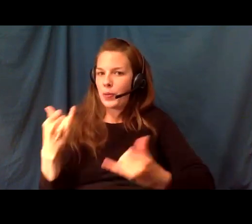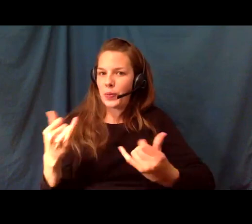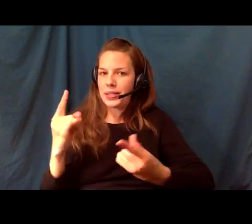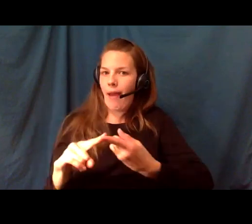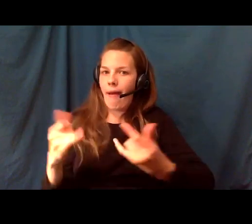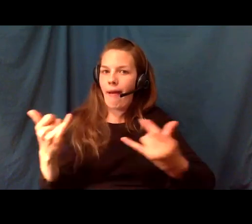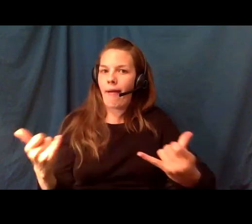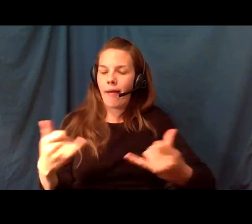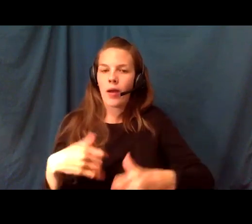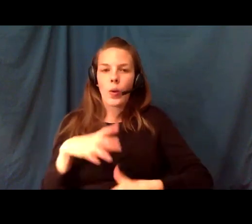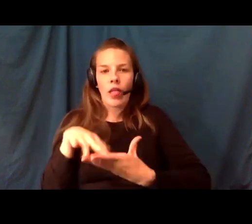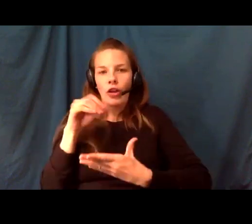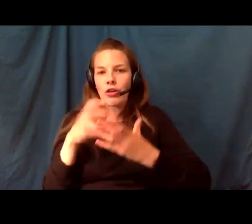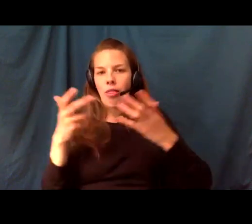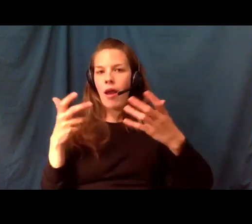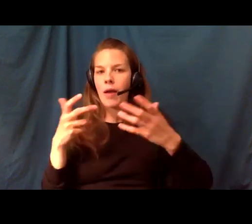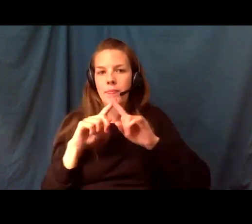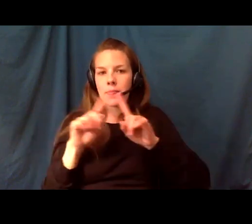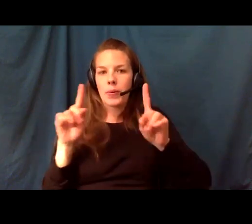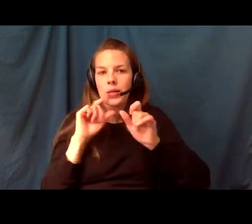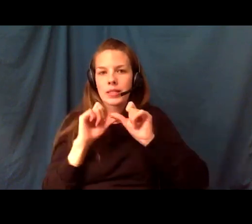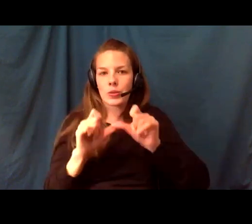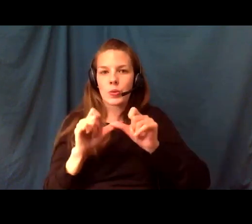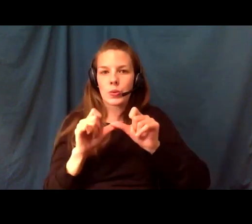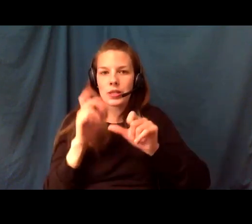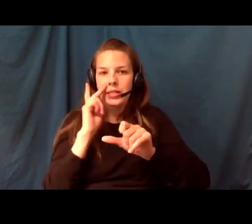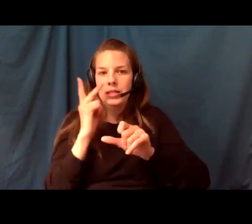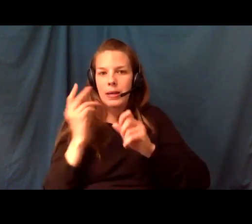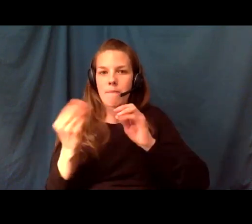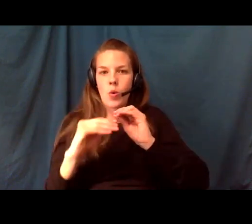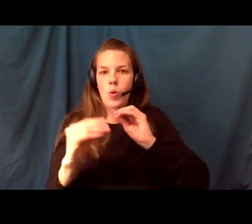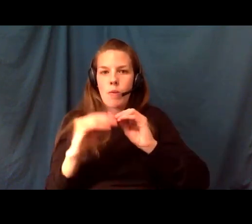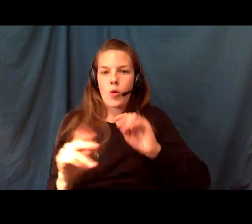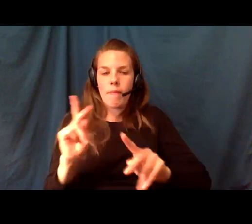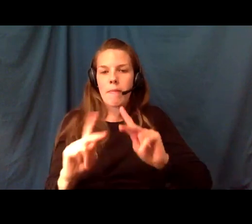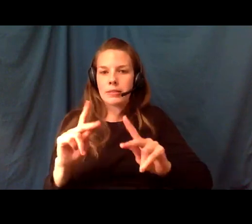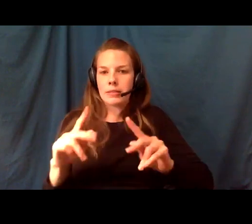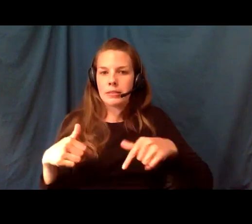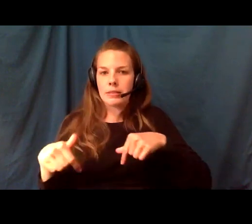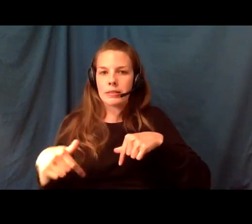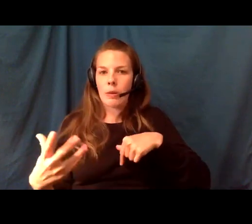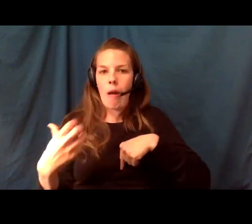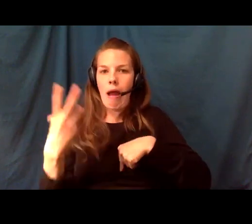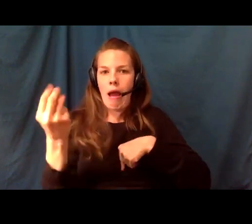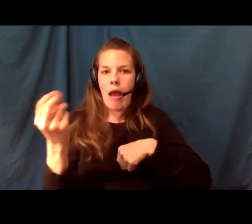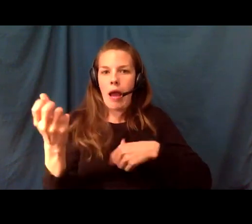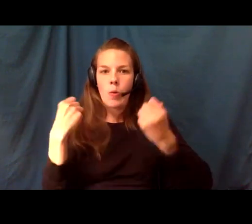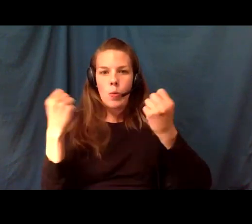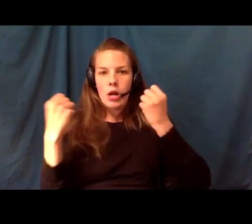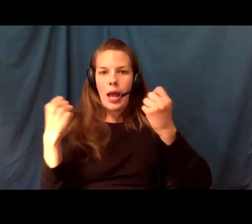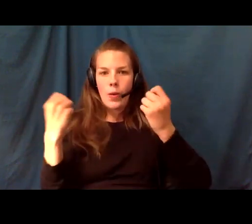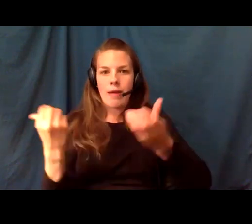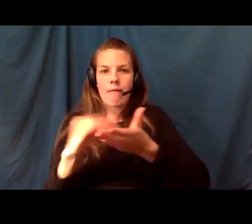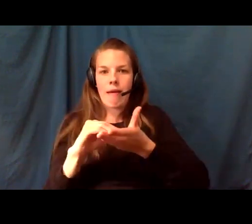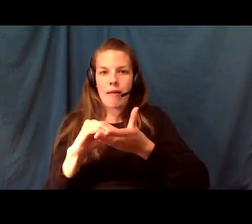We've definitely learned a lot, but we continue to see more and more people that are anxious to get out, start working out again, and start